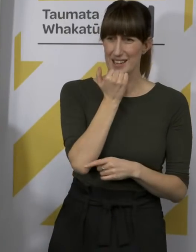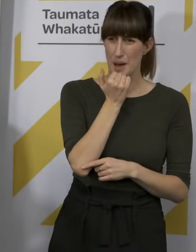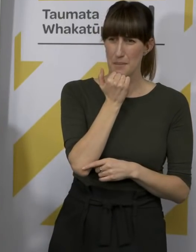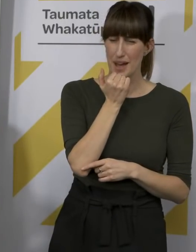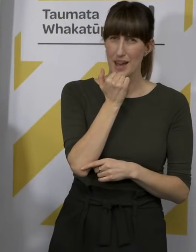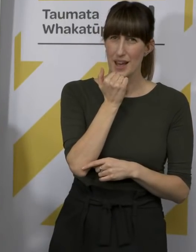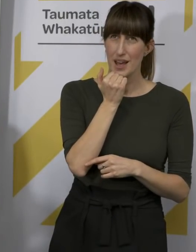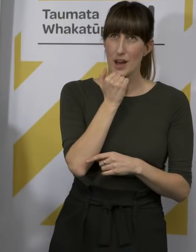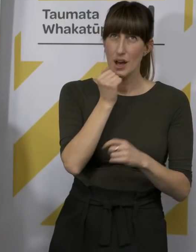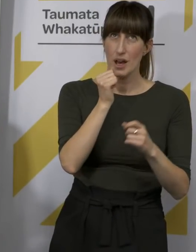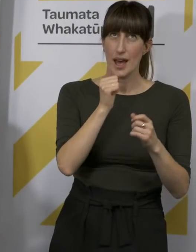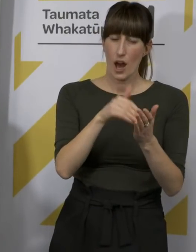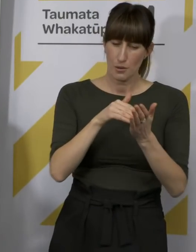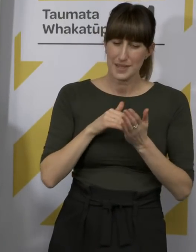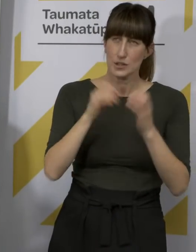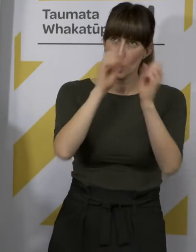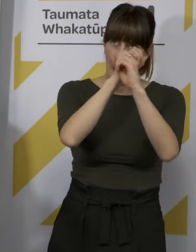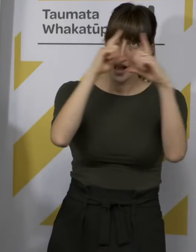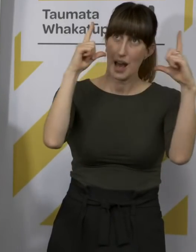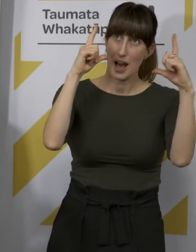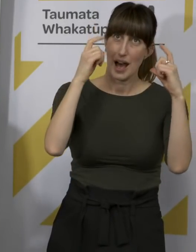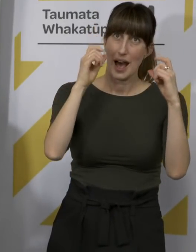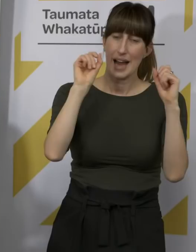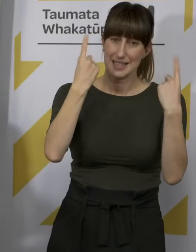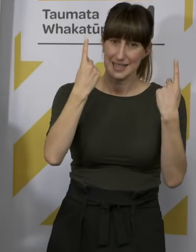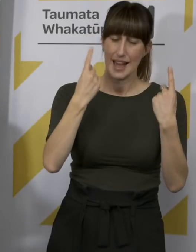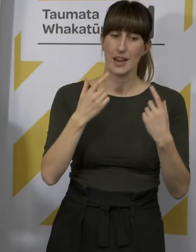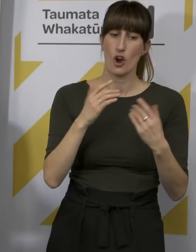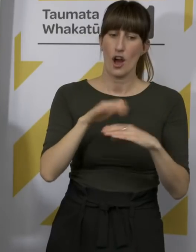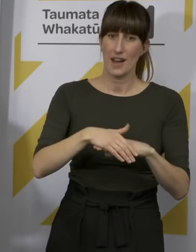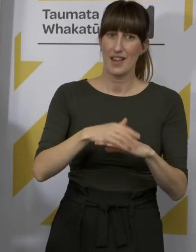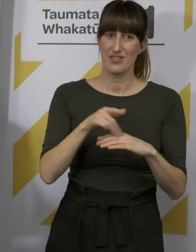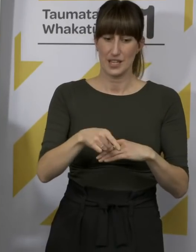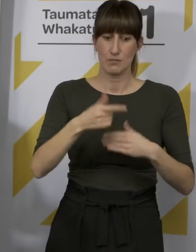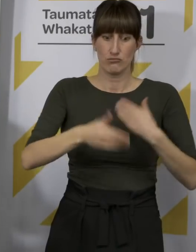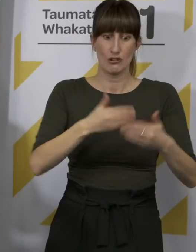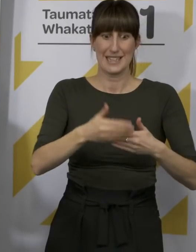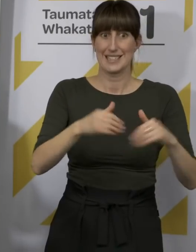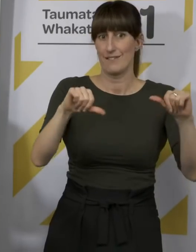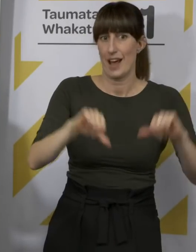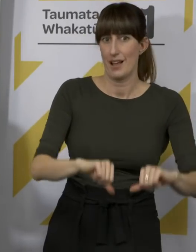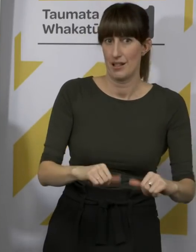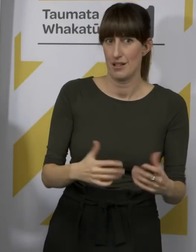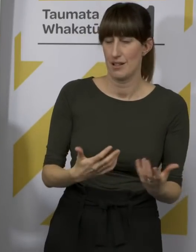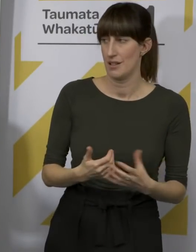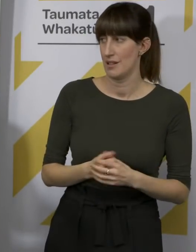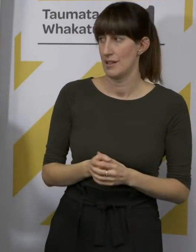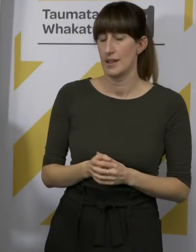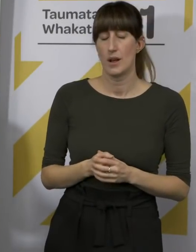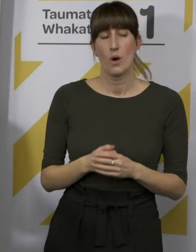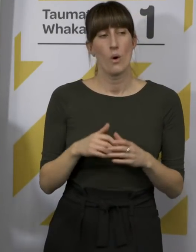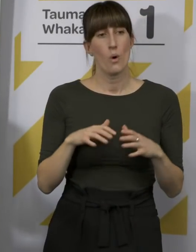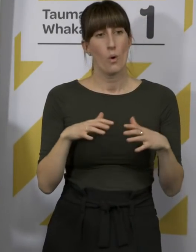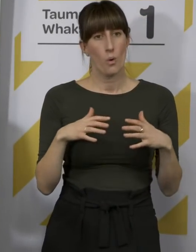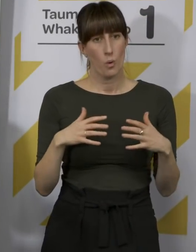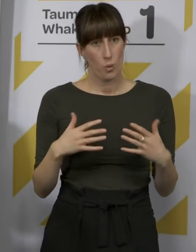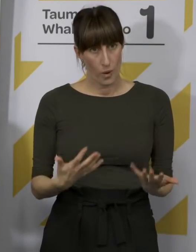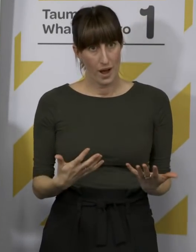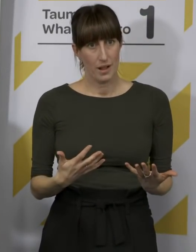depth of failure in the protocols that were meant to be followed. Yeah, well, what was followed was the requirements